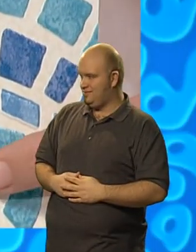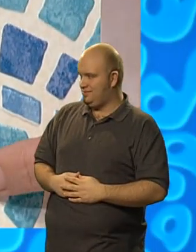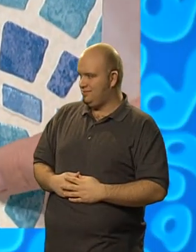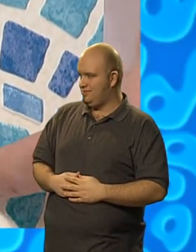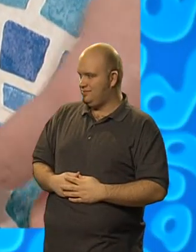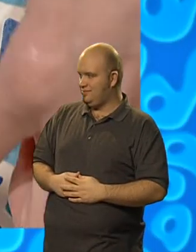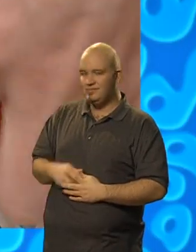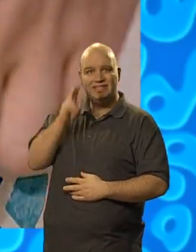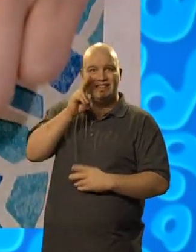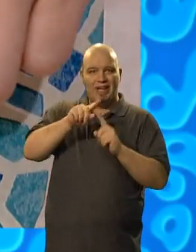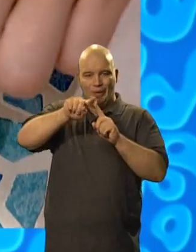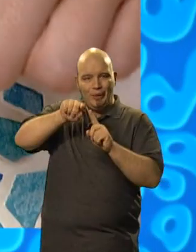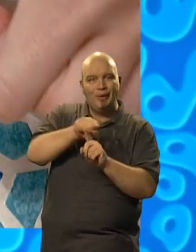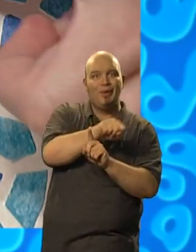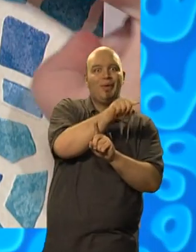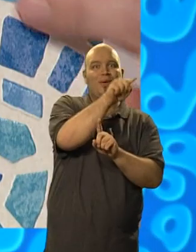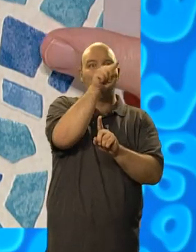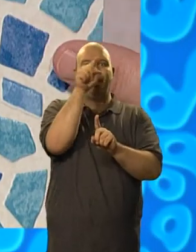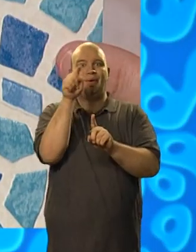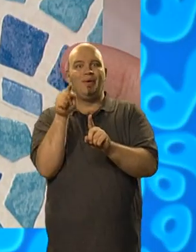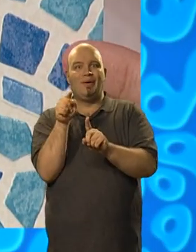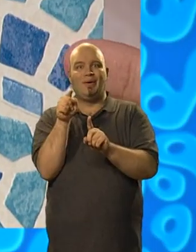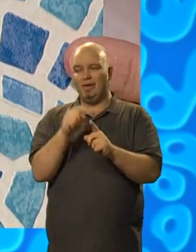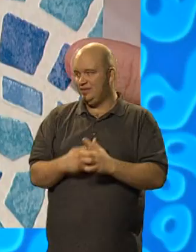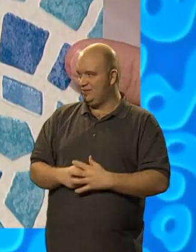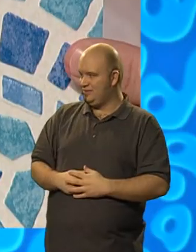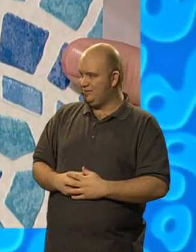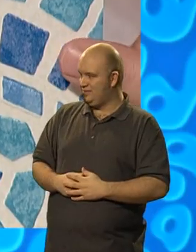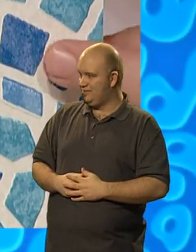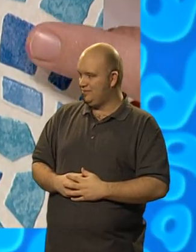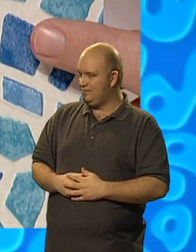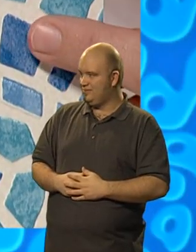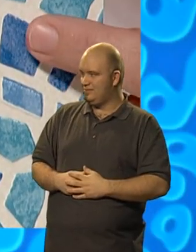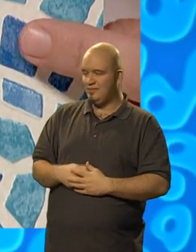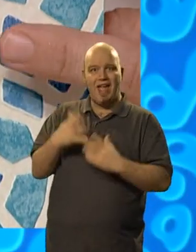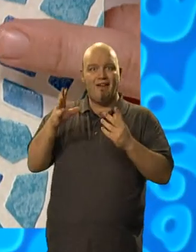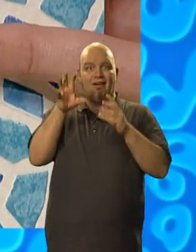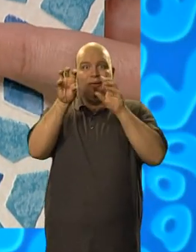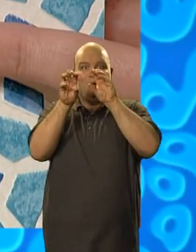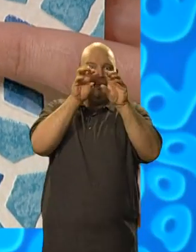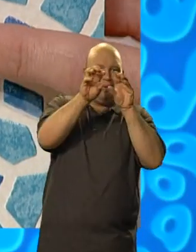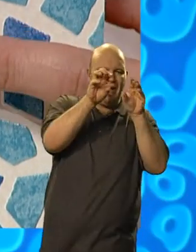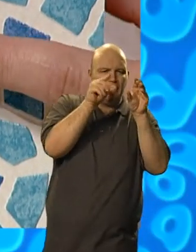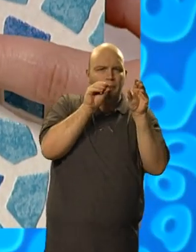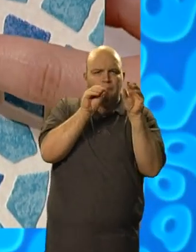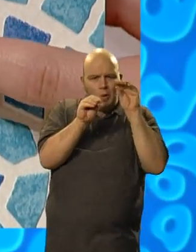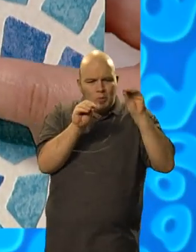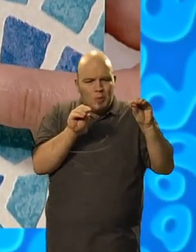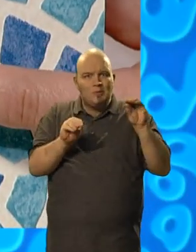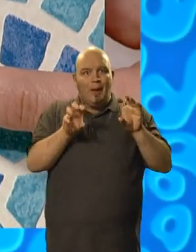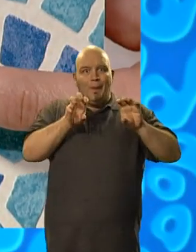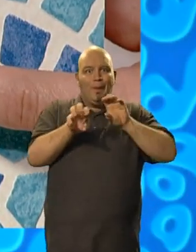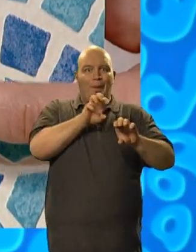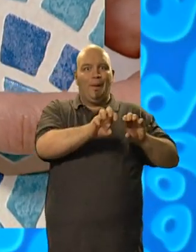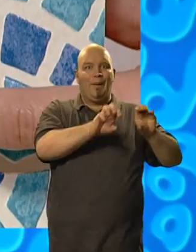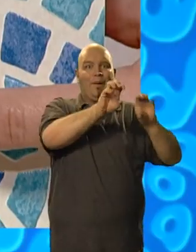the swirl shape there? Well, that is made up of lots of smaller shapes put next to